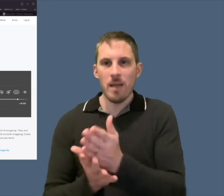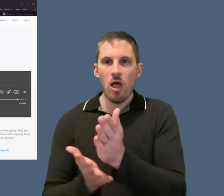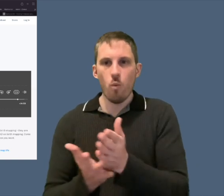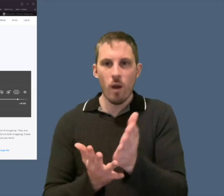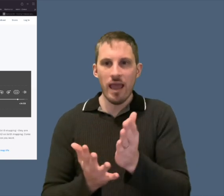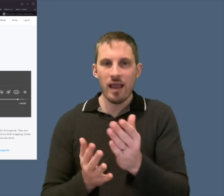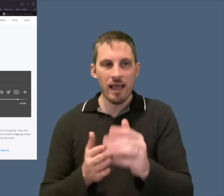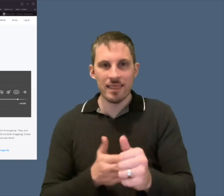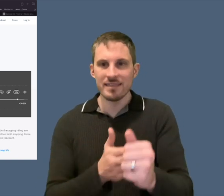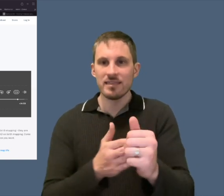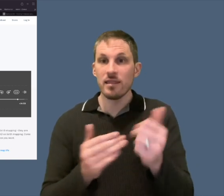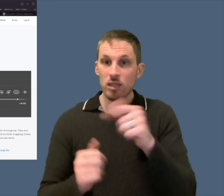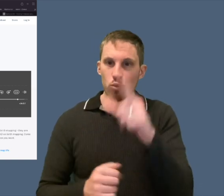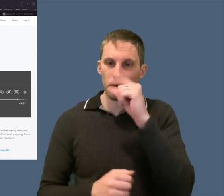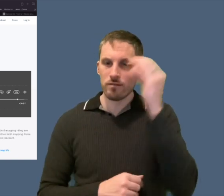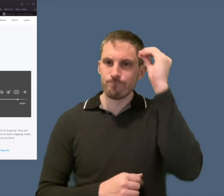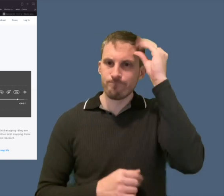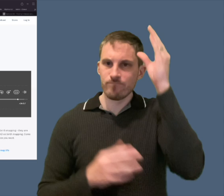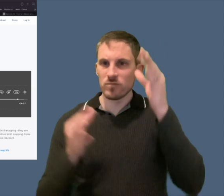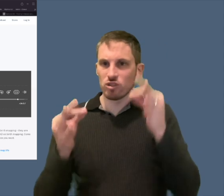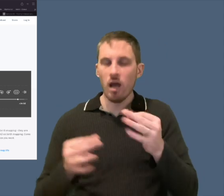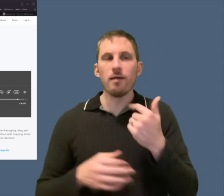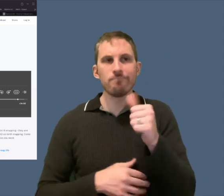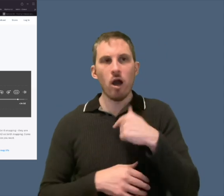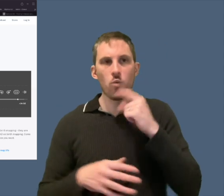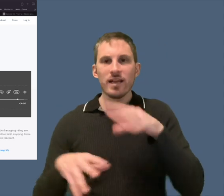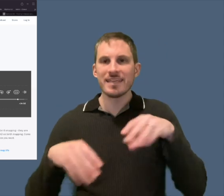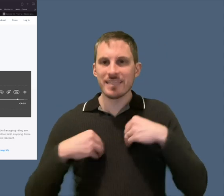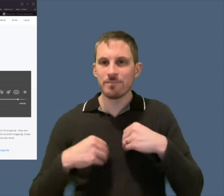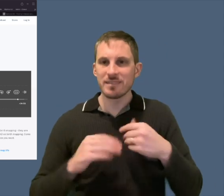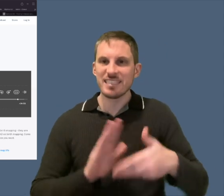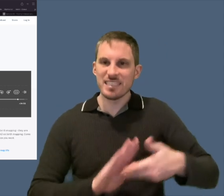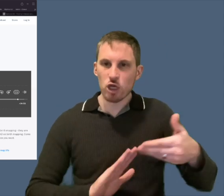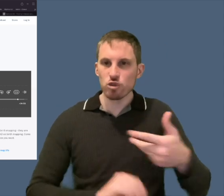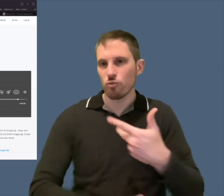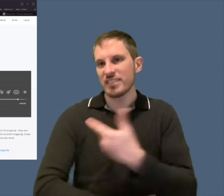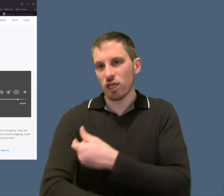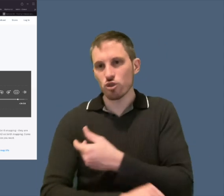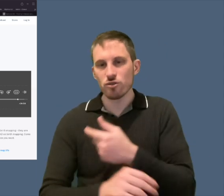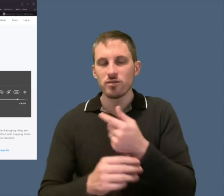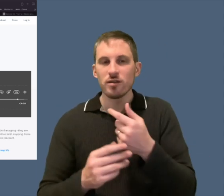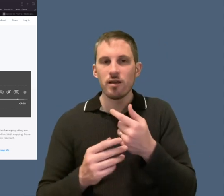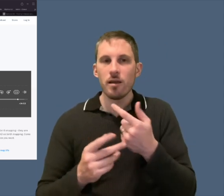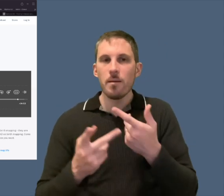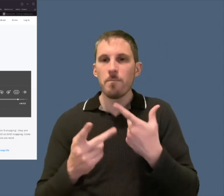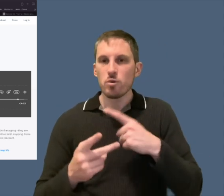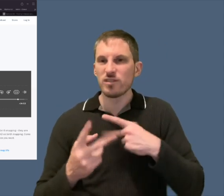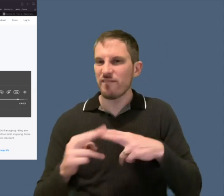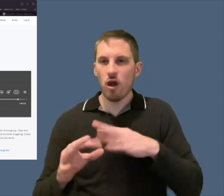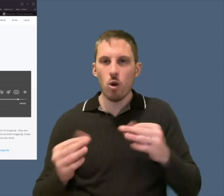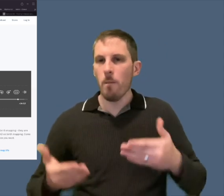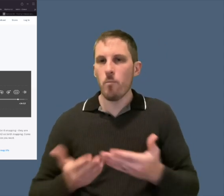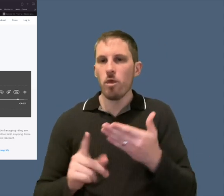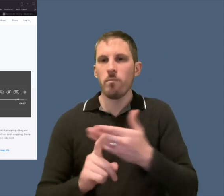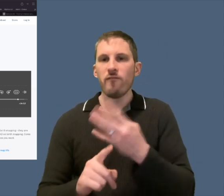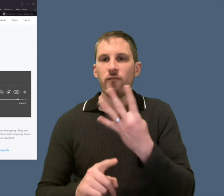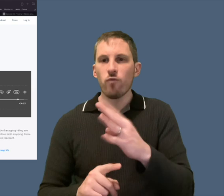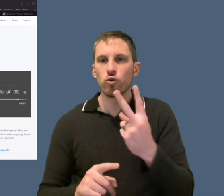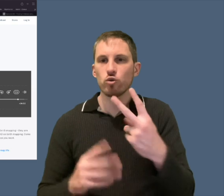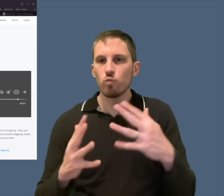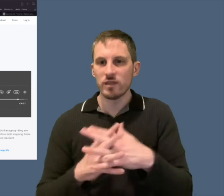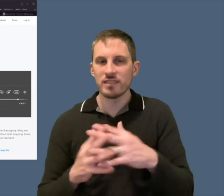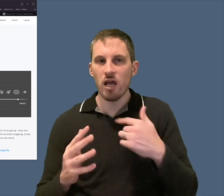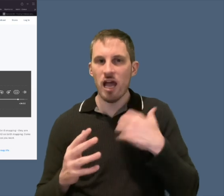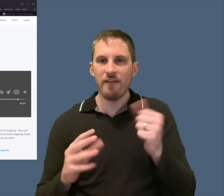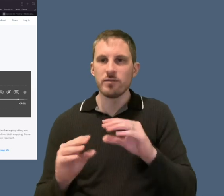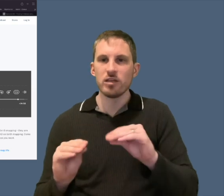then decide, well, yeah, I would accept an induction because at my particular hospital, if I don't birth before 42 weeks, I have to be